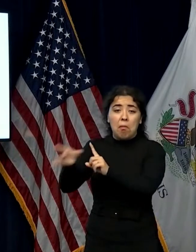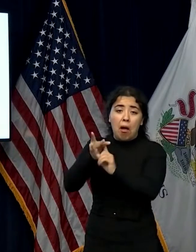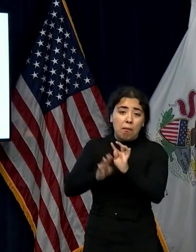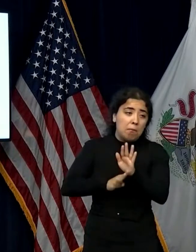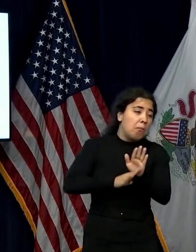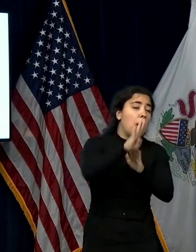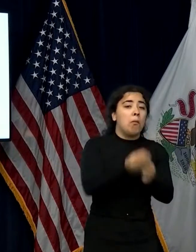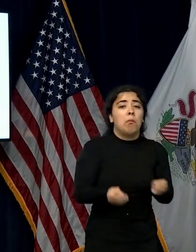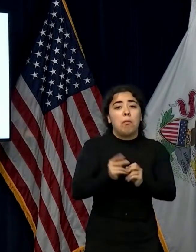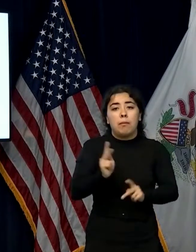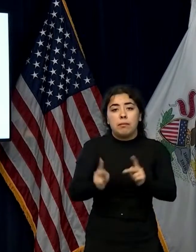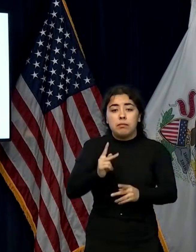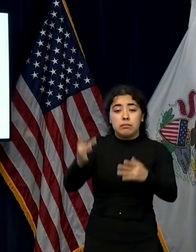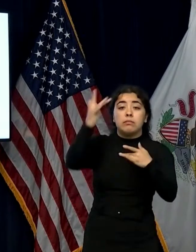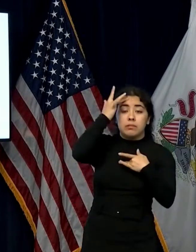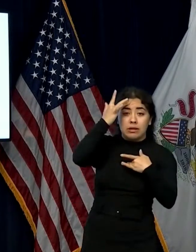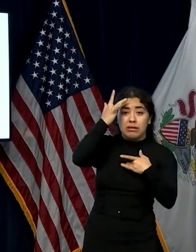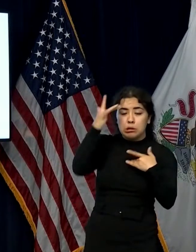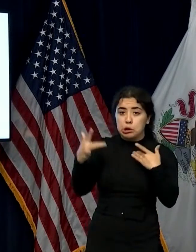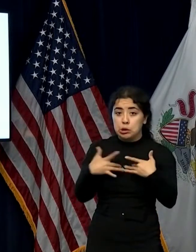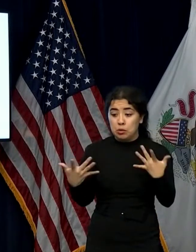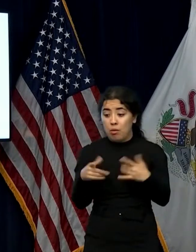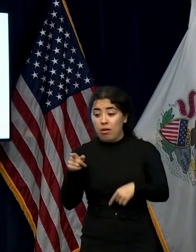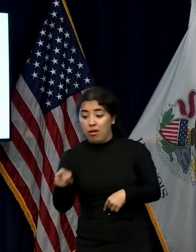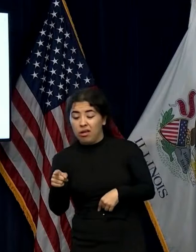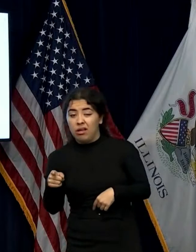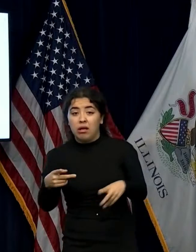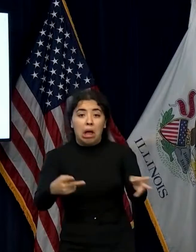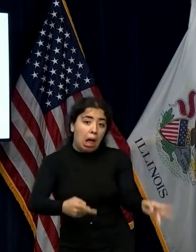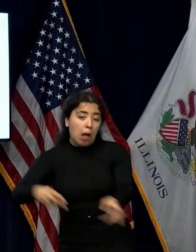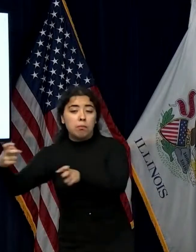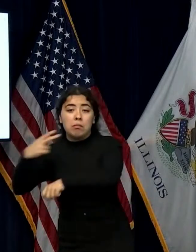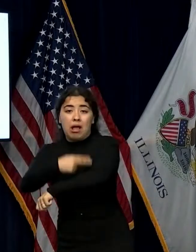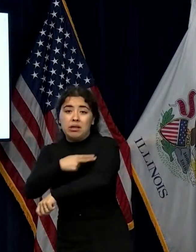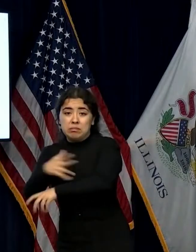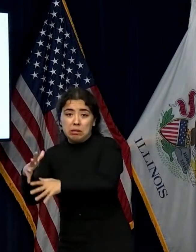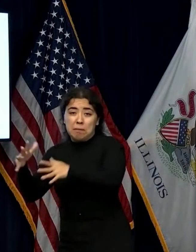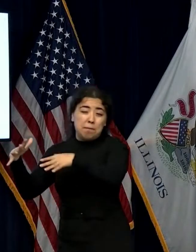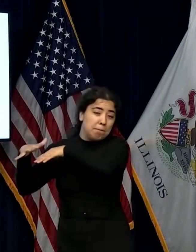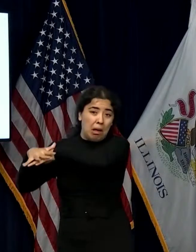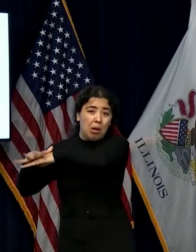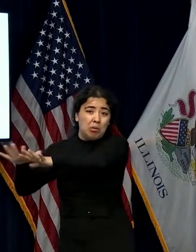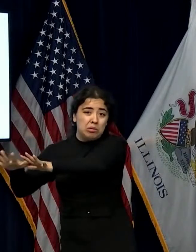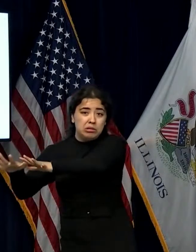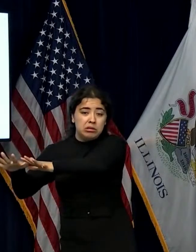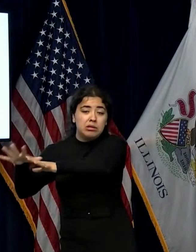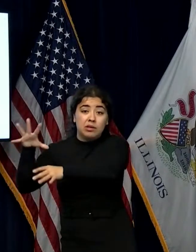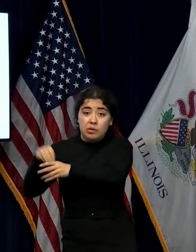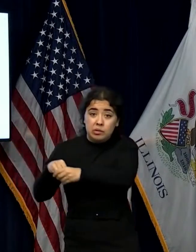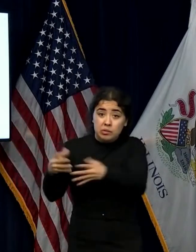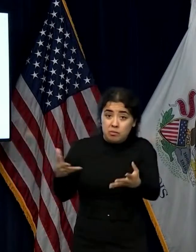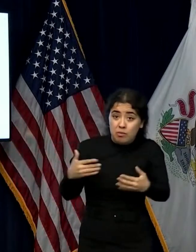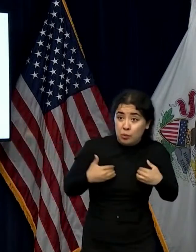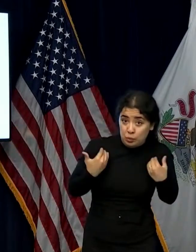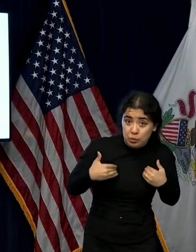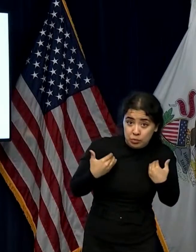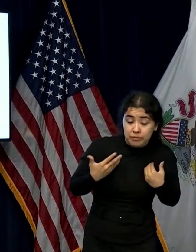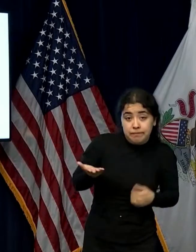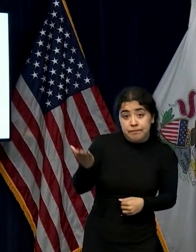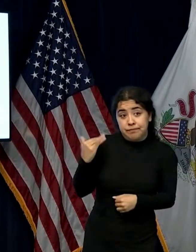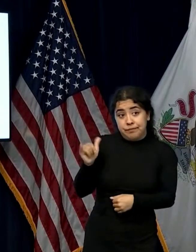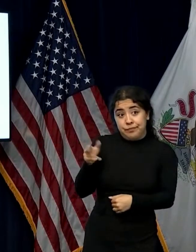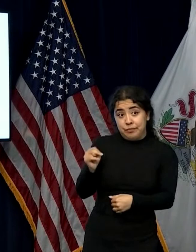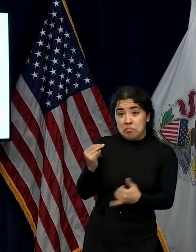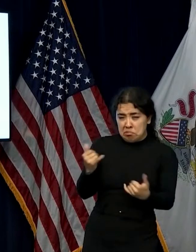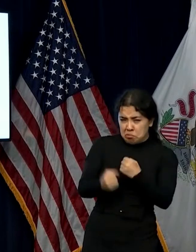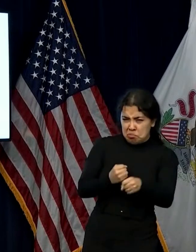even more concerning, an increase in the COVID-19 hospitalizations, including among our youth. In January